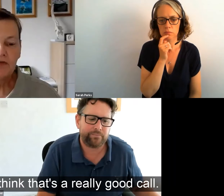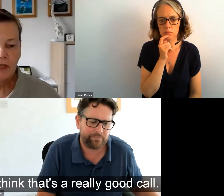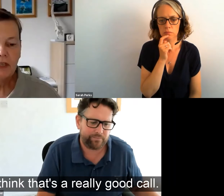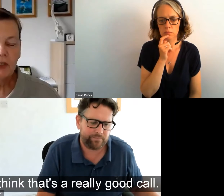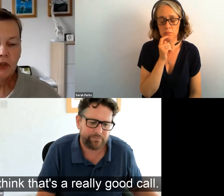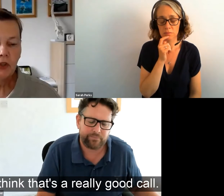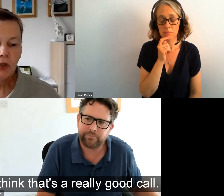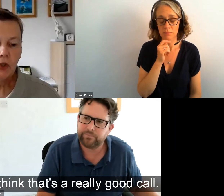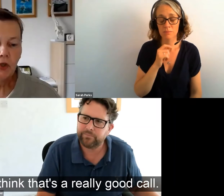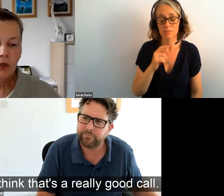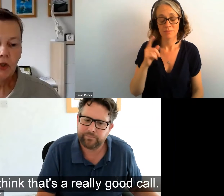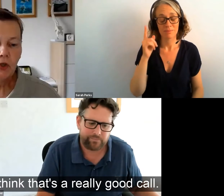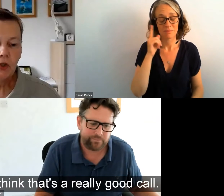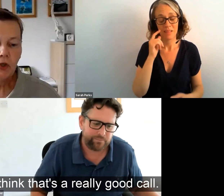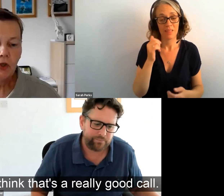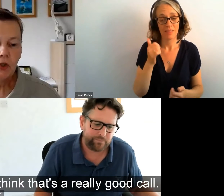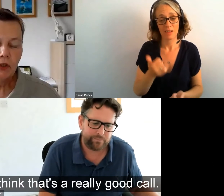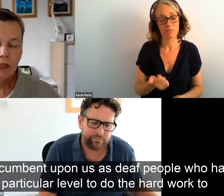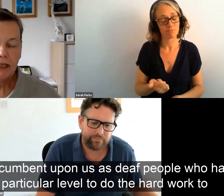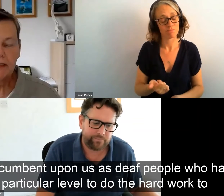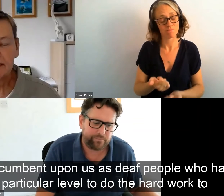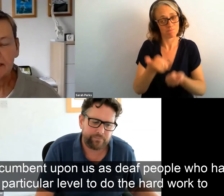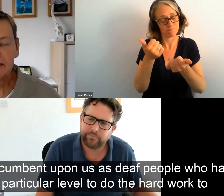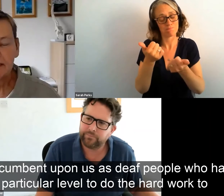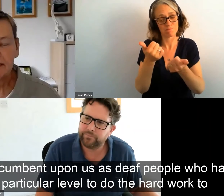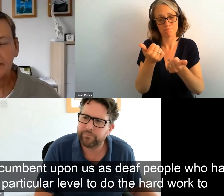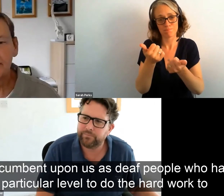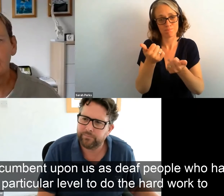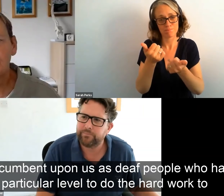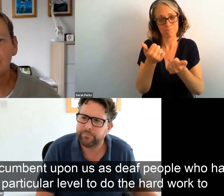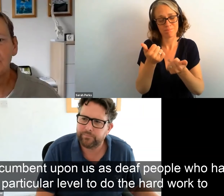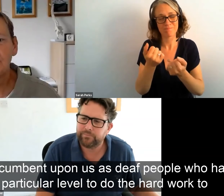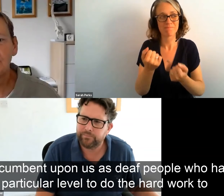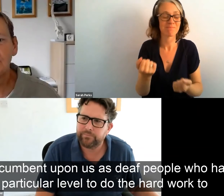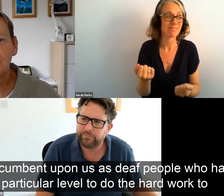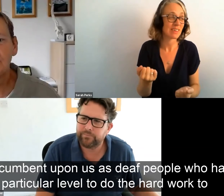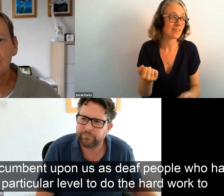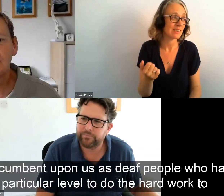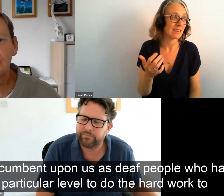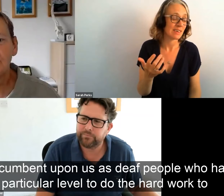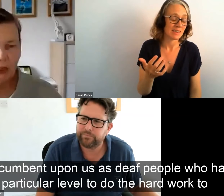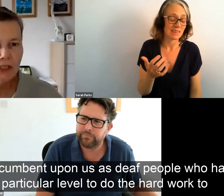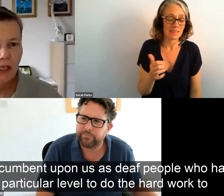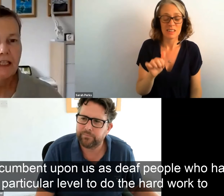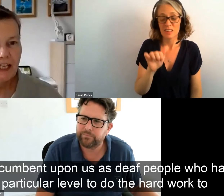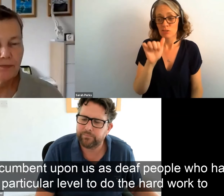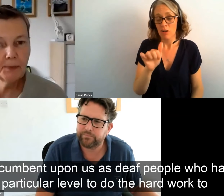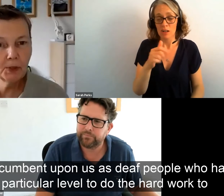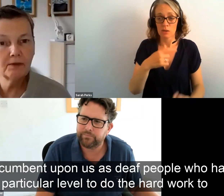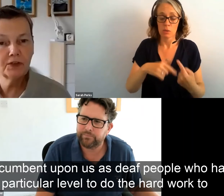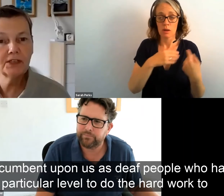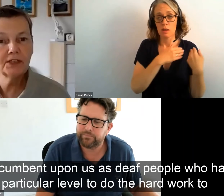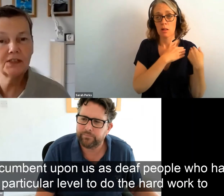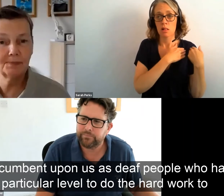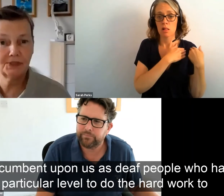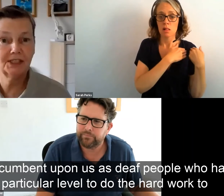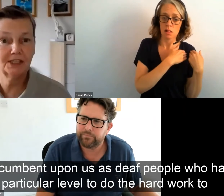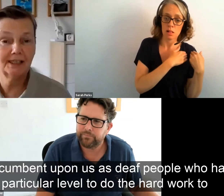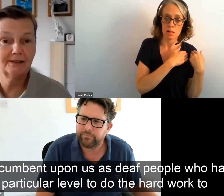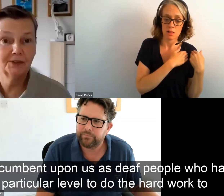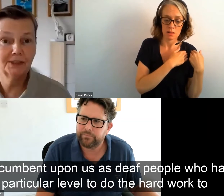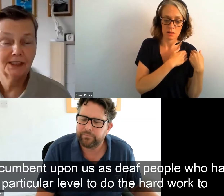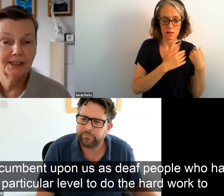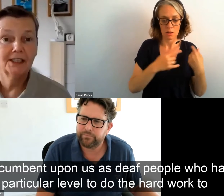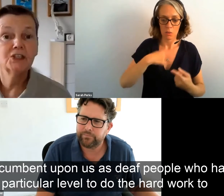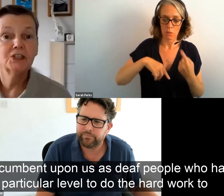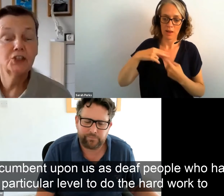I think that's a really good call, and I'm afraid it is incumbent upon us as deaf people who